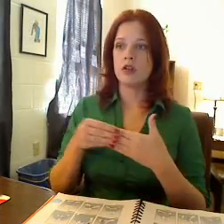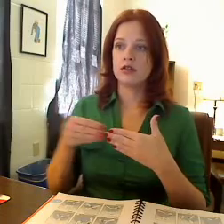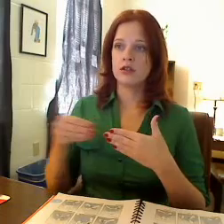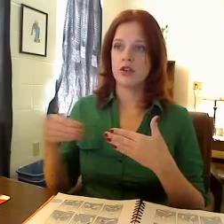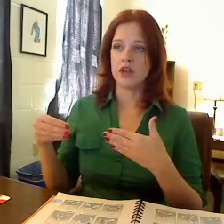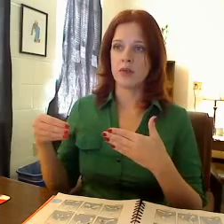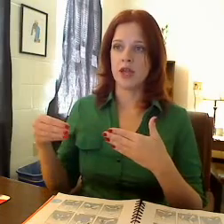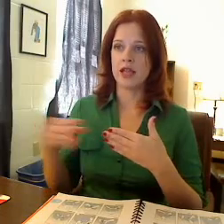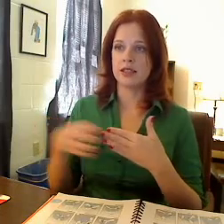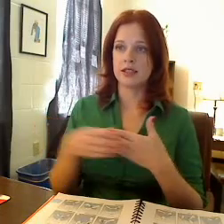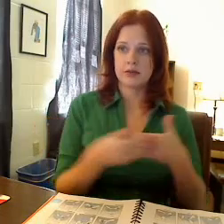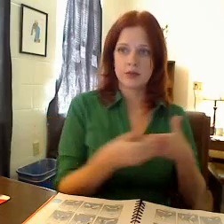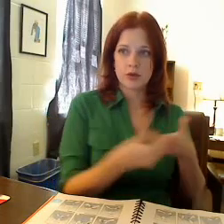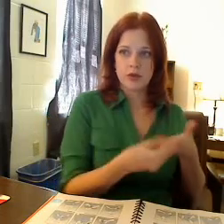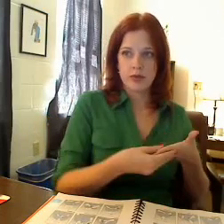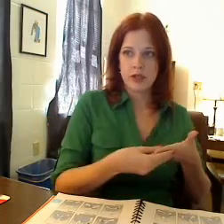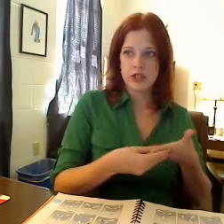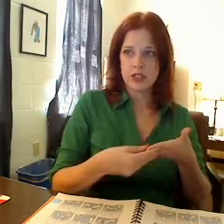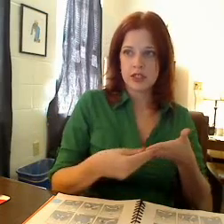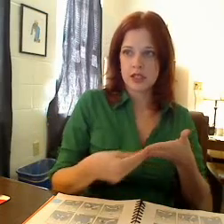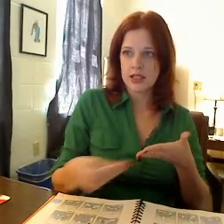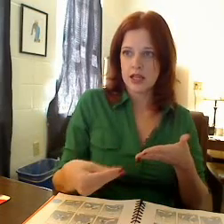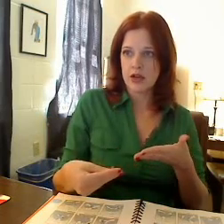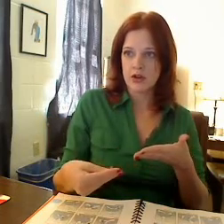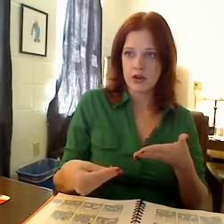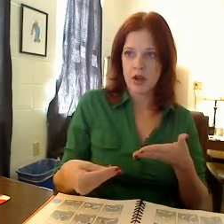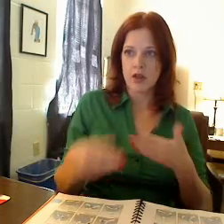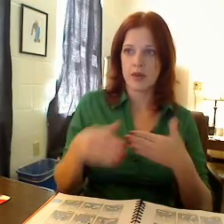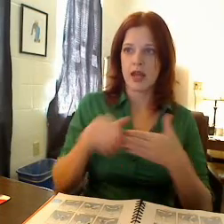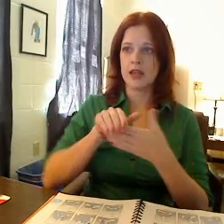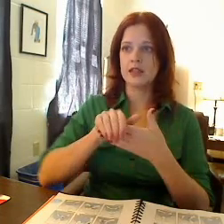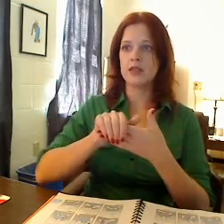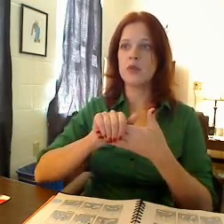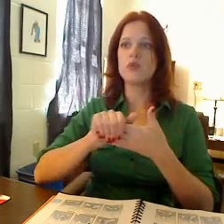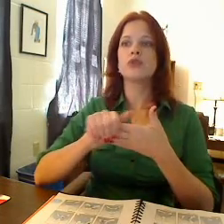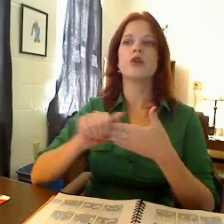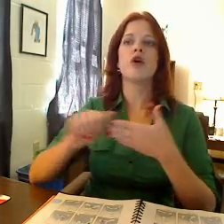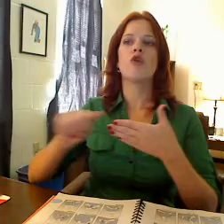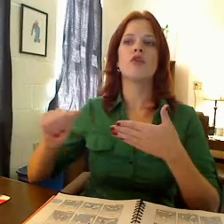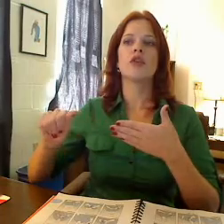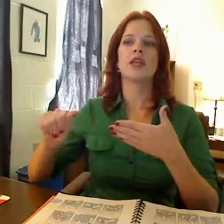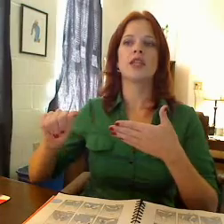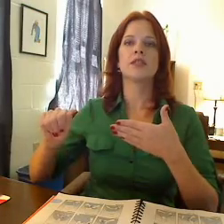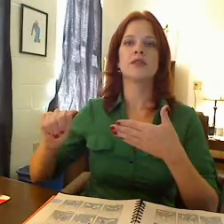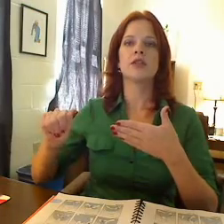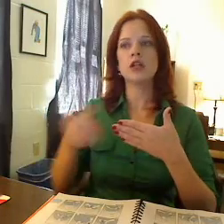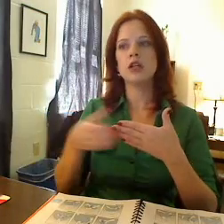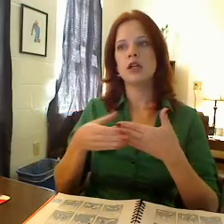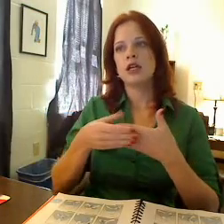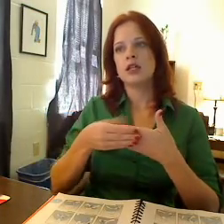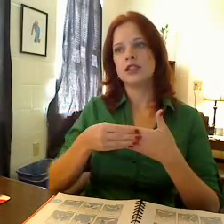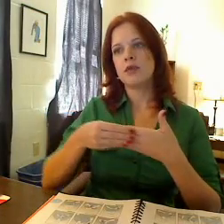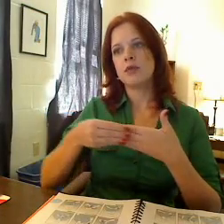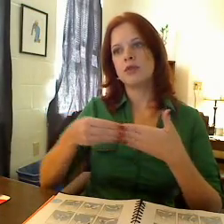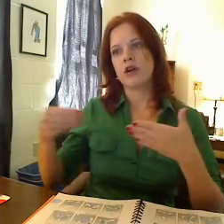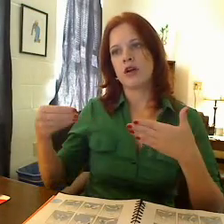Dollar, your dominant hand sort of pinches and slides out your non-dominant hand. Some people will do it over like this for dollar, and some people do it on